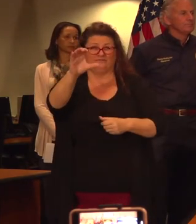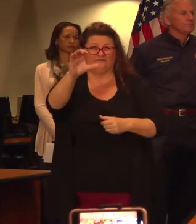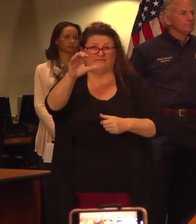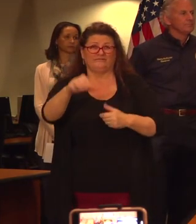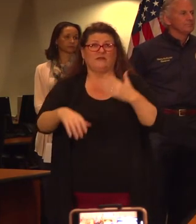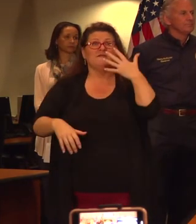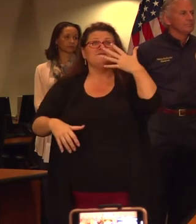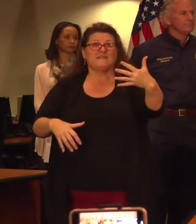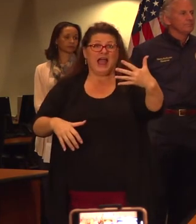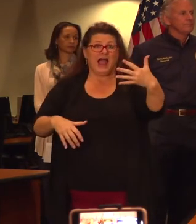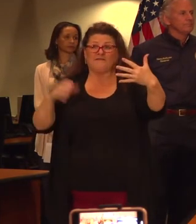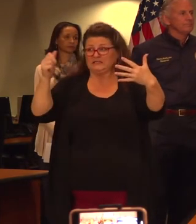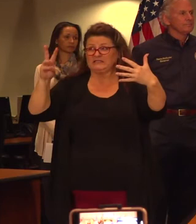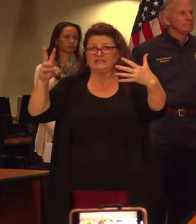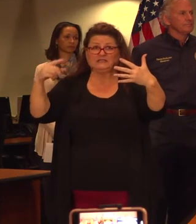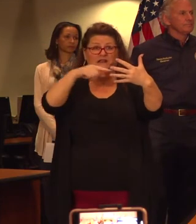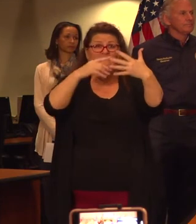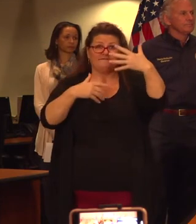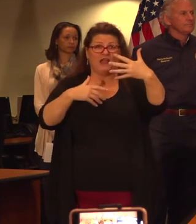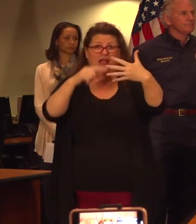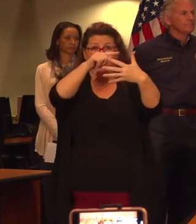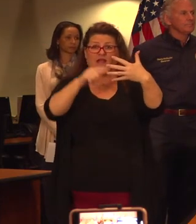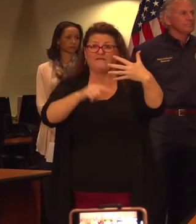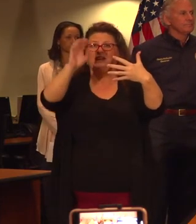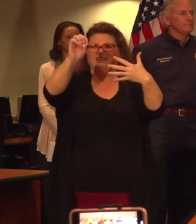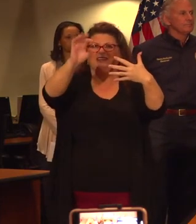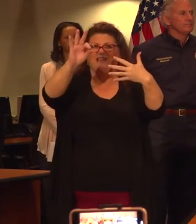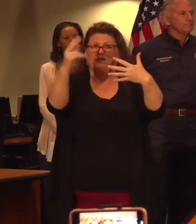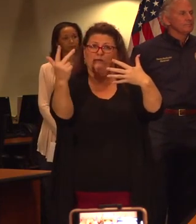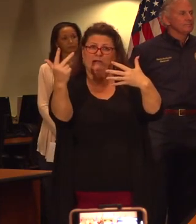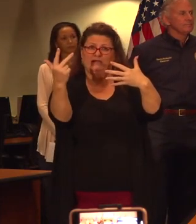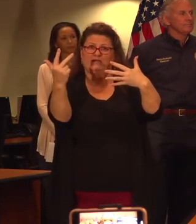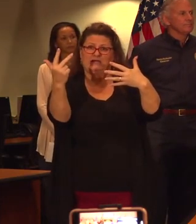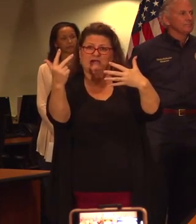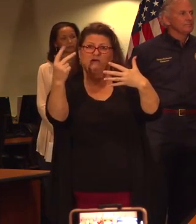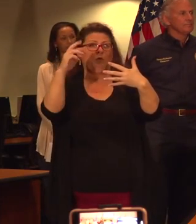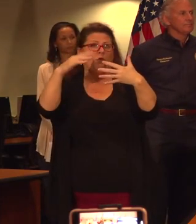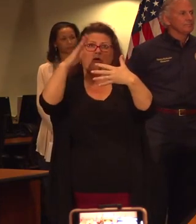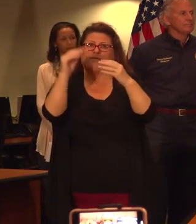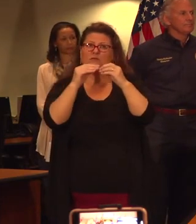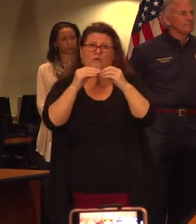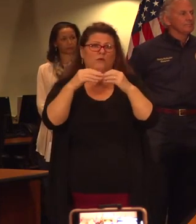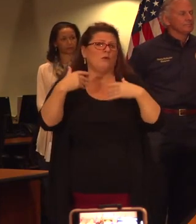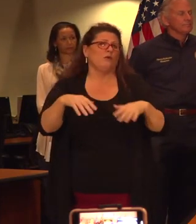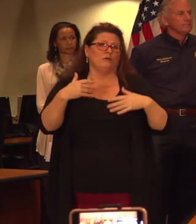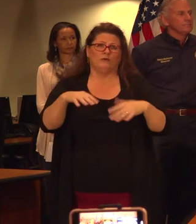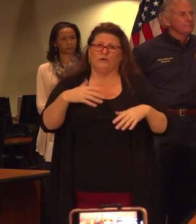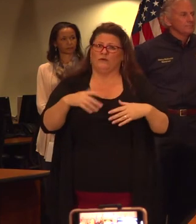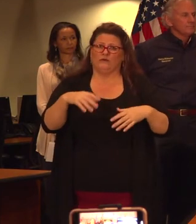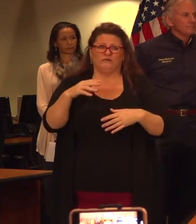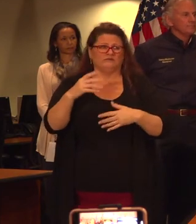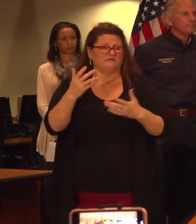been EF3 or stronger on the enhanced Fajita scale. We have not seen that many strong